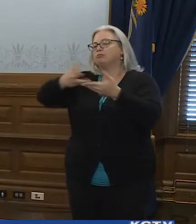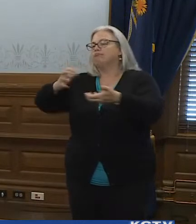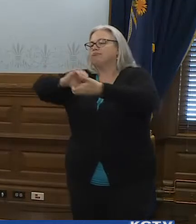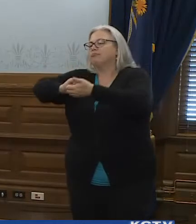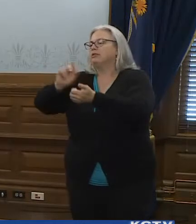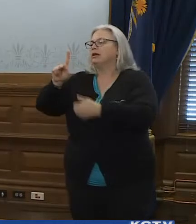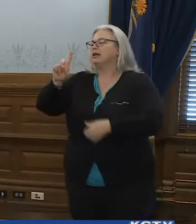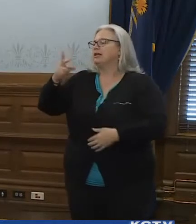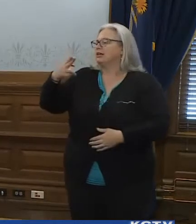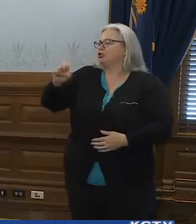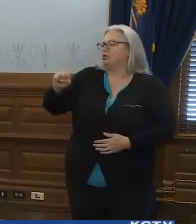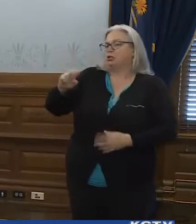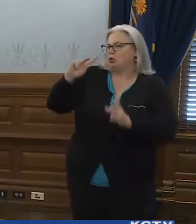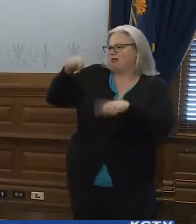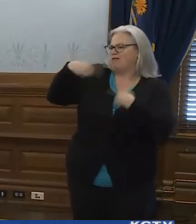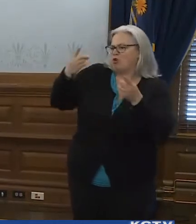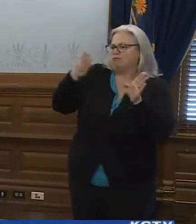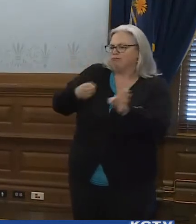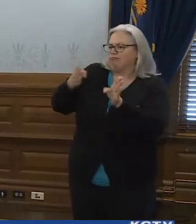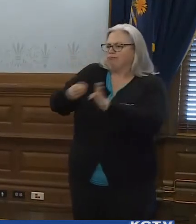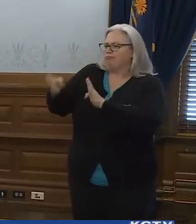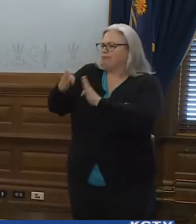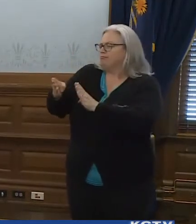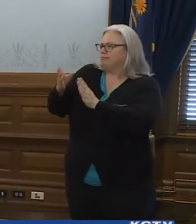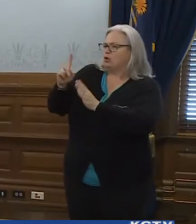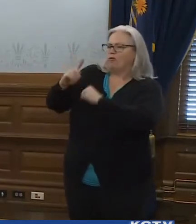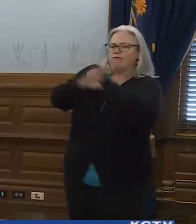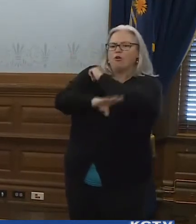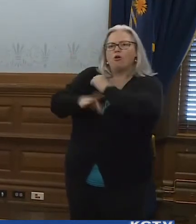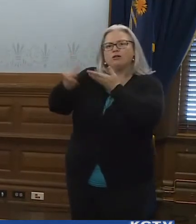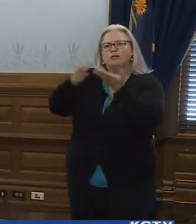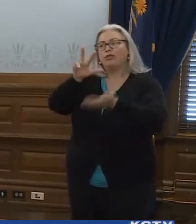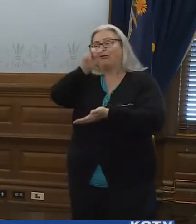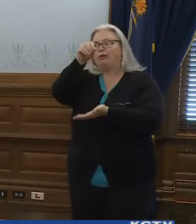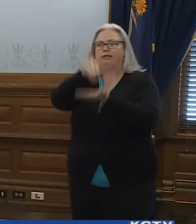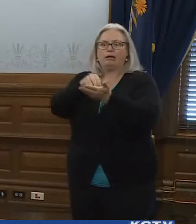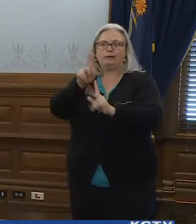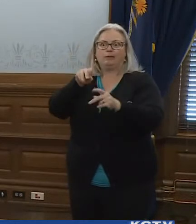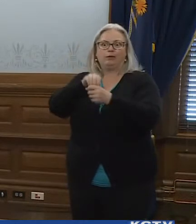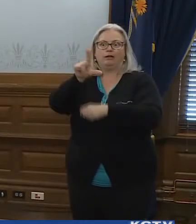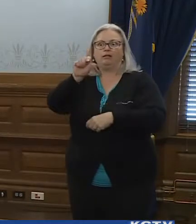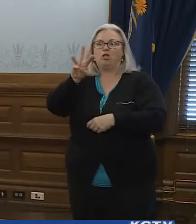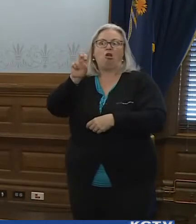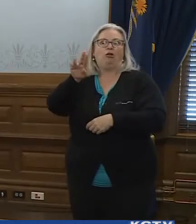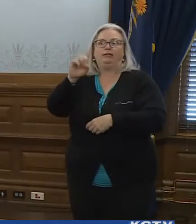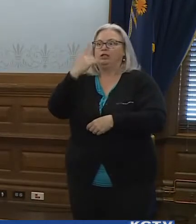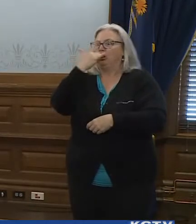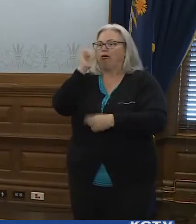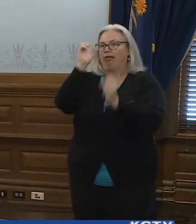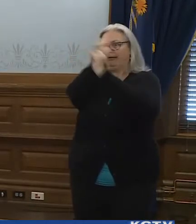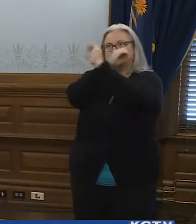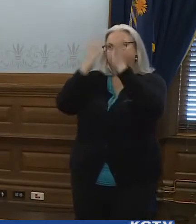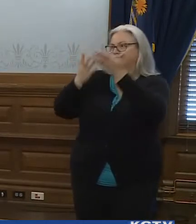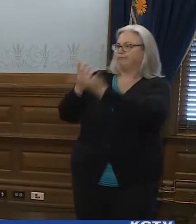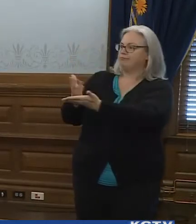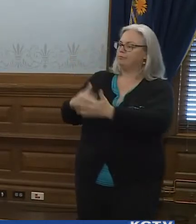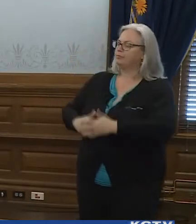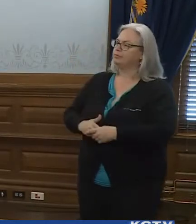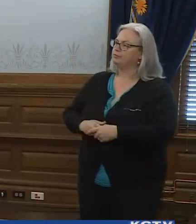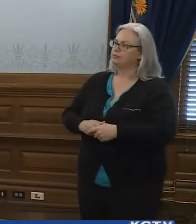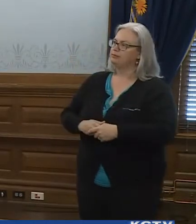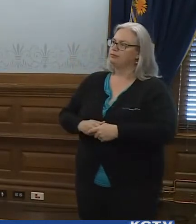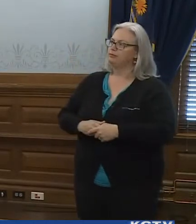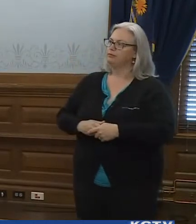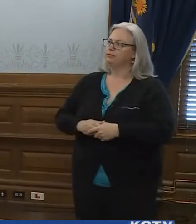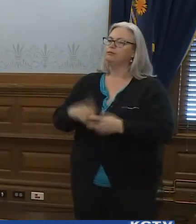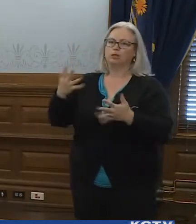planning process? What does a fall semester with 30,000 people in Lawrence look like? Yeah, it's,